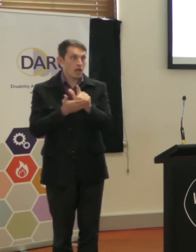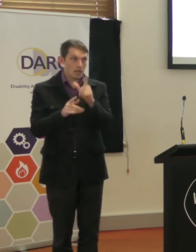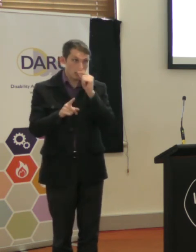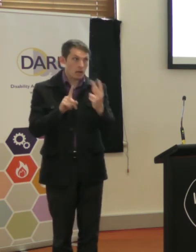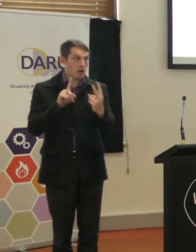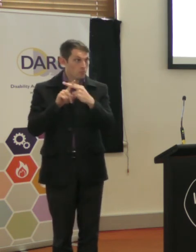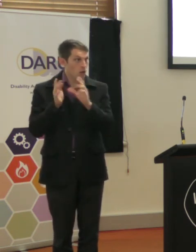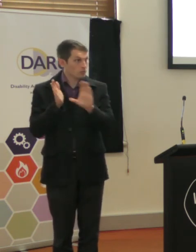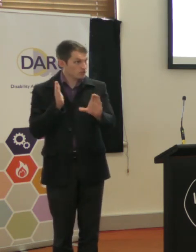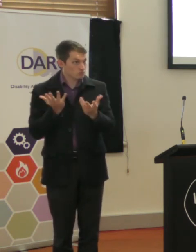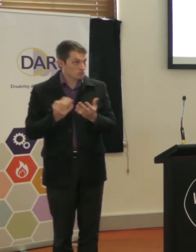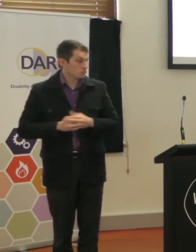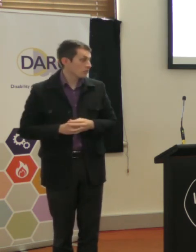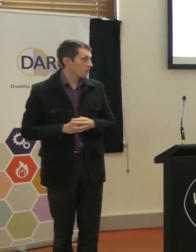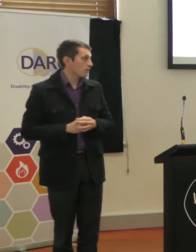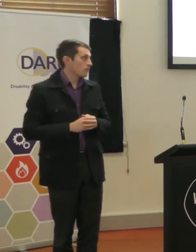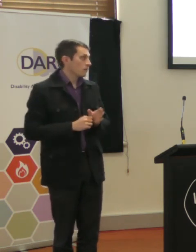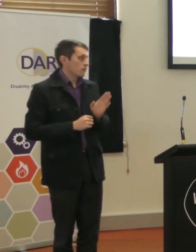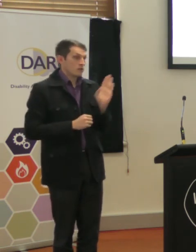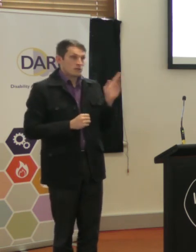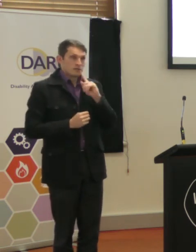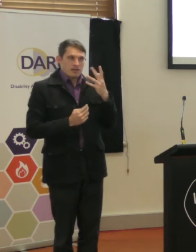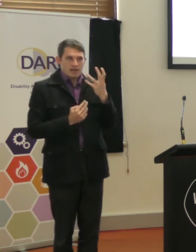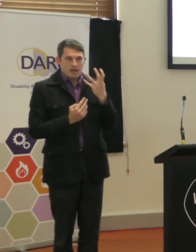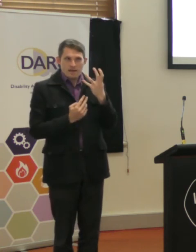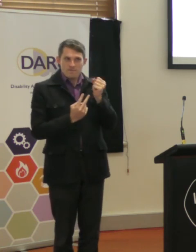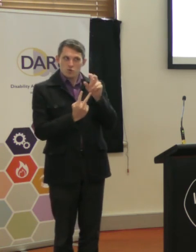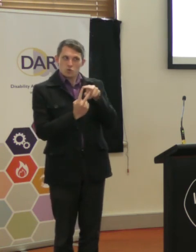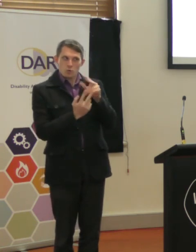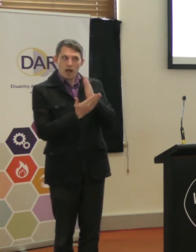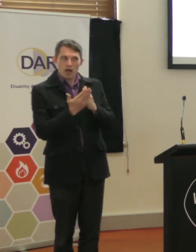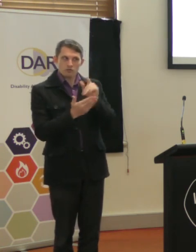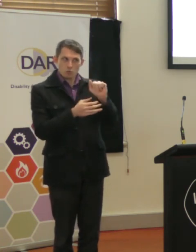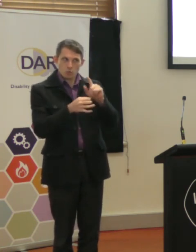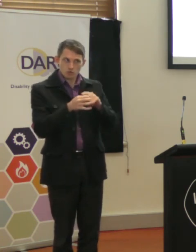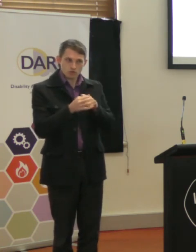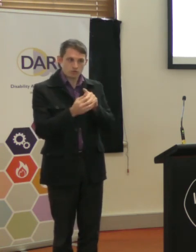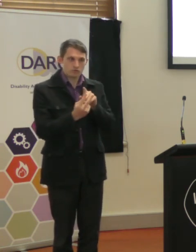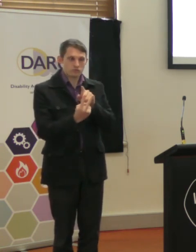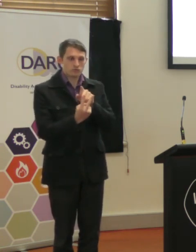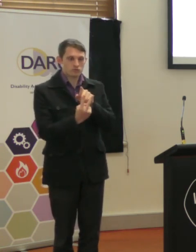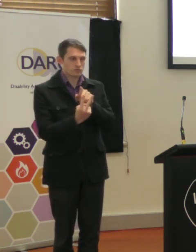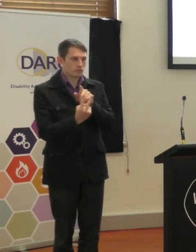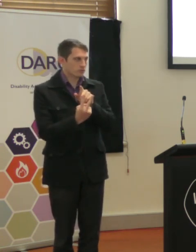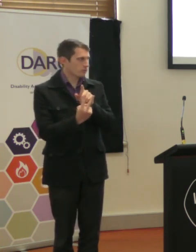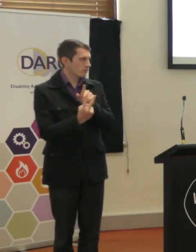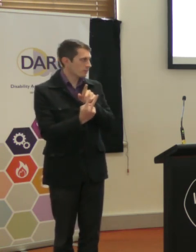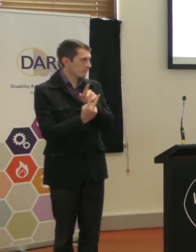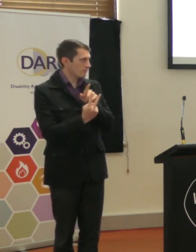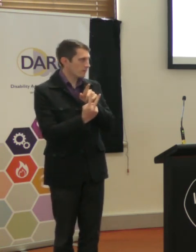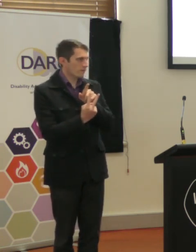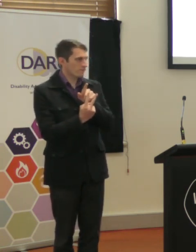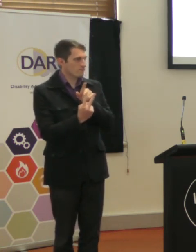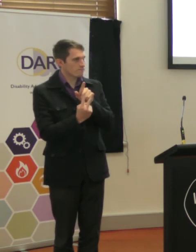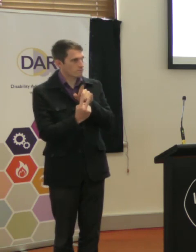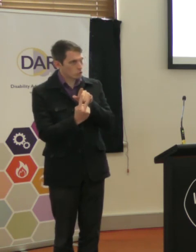Yeah, redress? so there's two things there. First is, well, there's a couple of things, hold on.